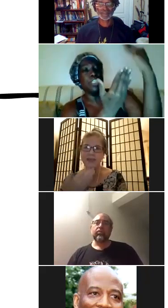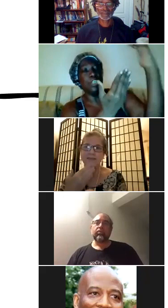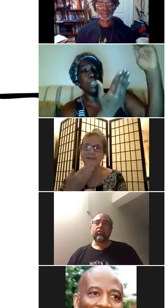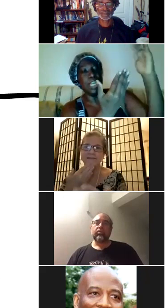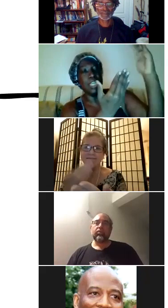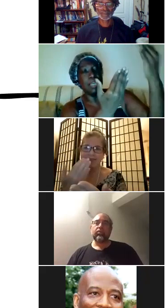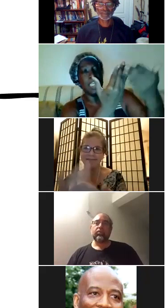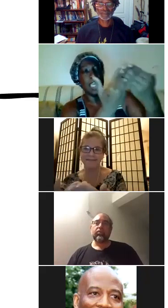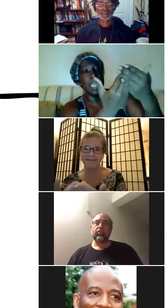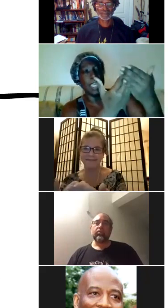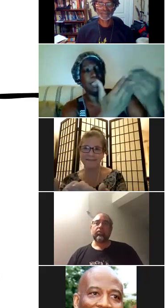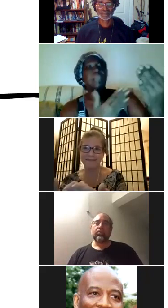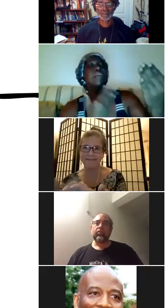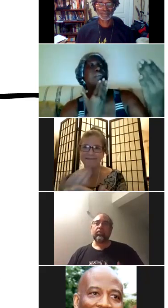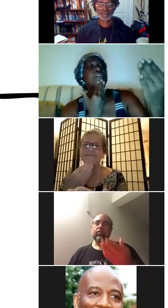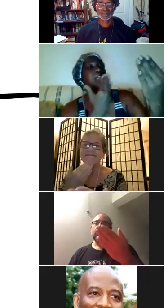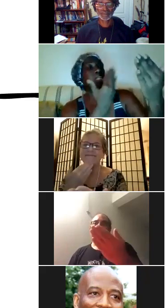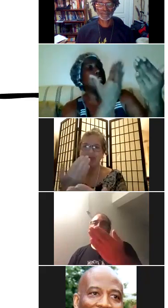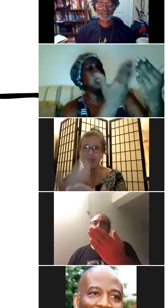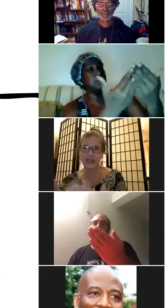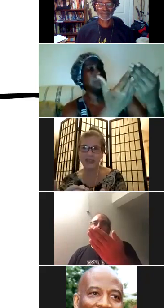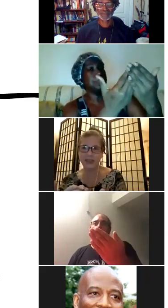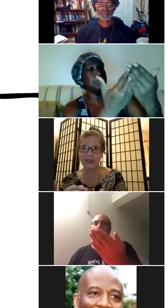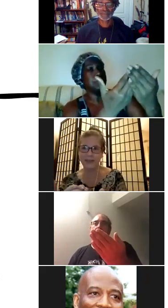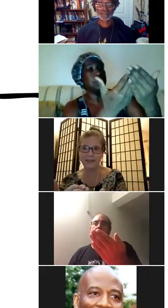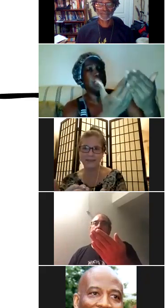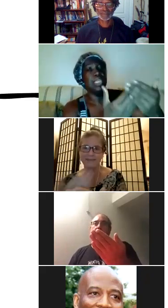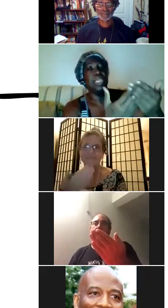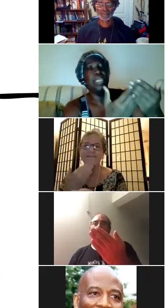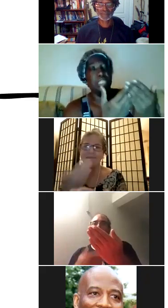You're using your non-dominant hand. Good.